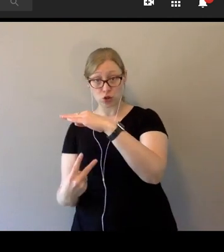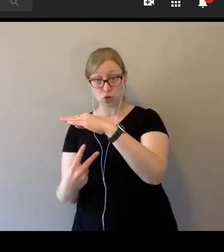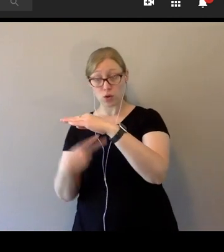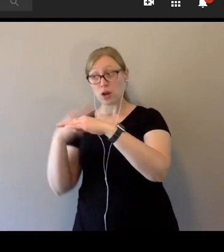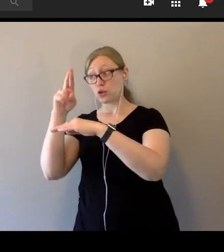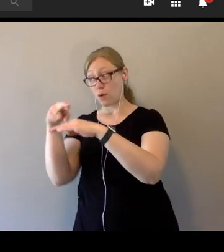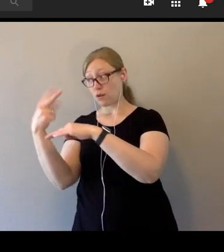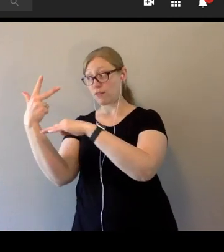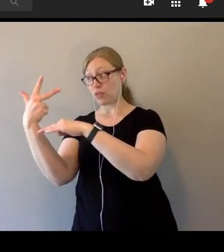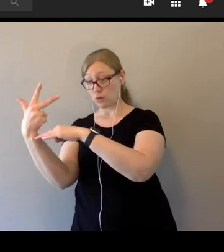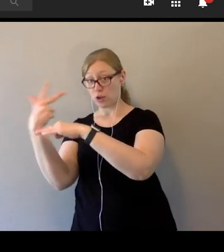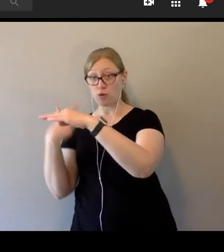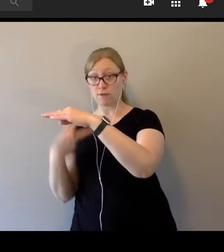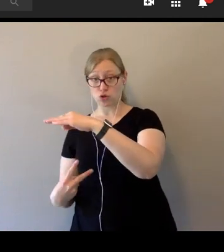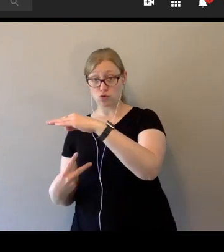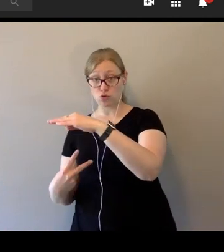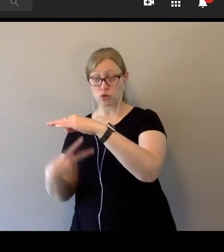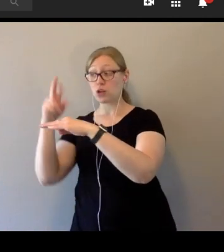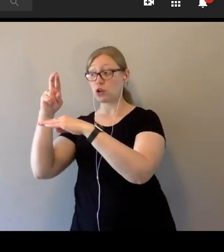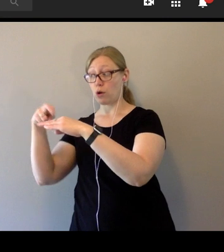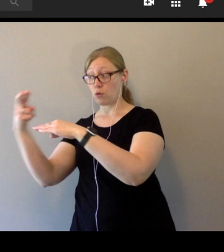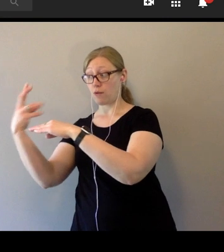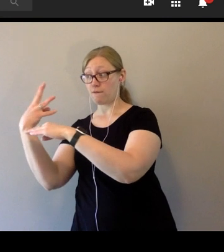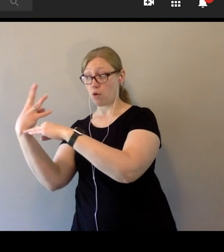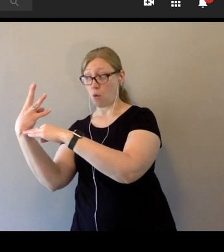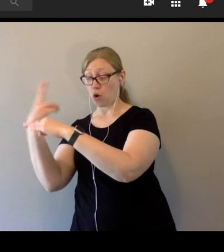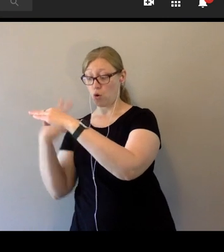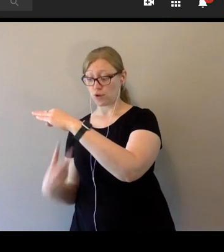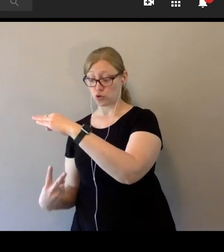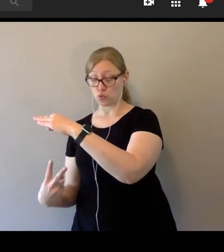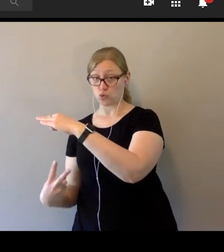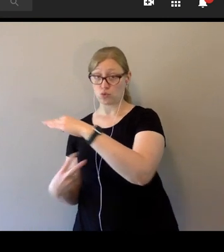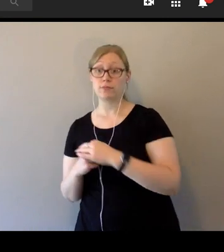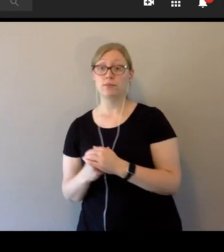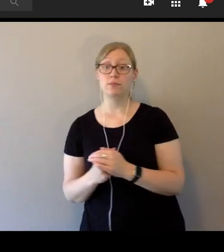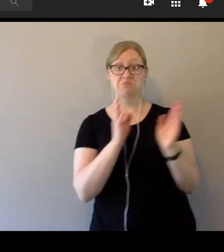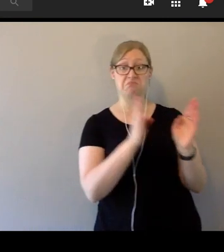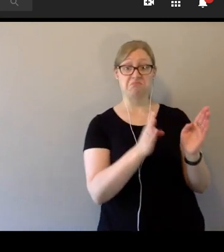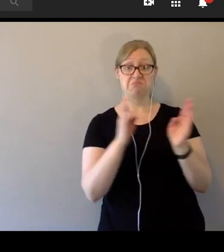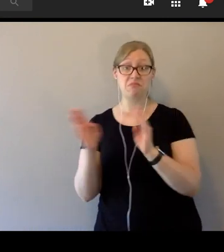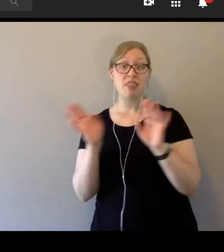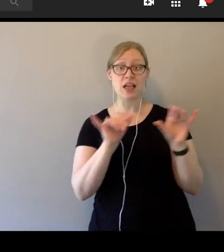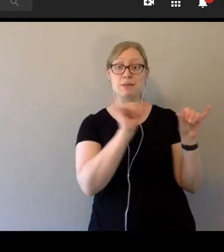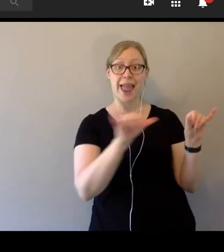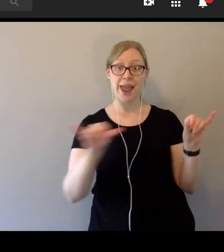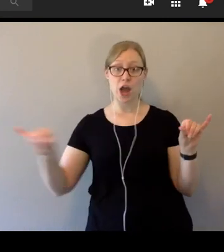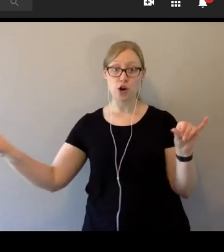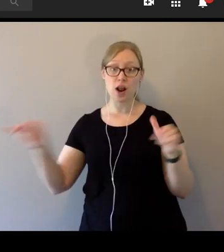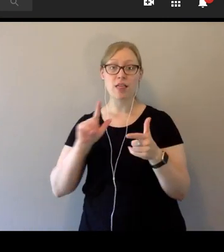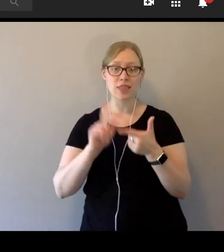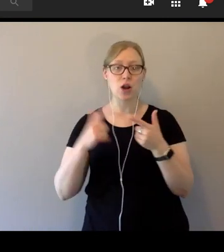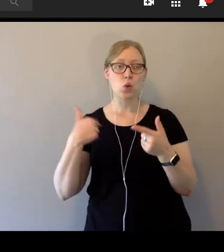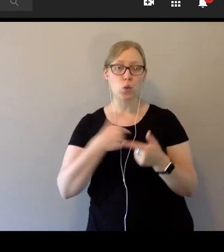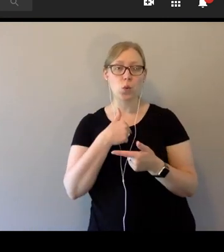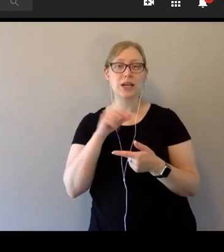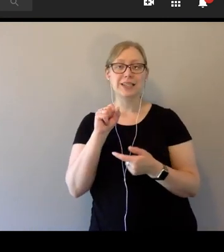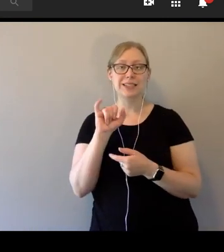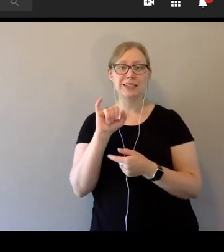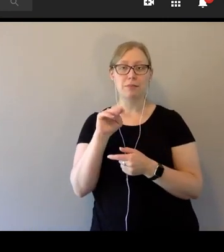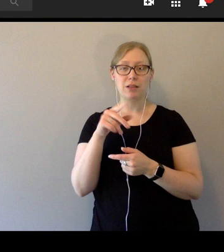2, square root of 4 over 2. And that's the pattern, and then we simplify that. This is the pattern of